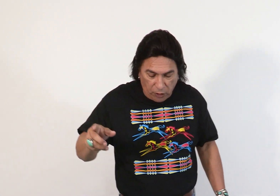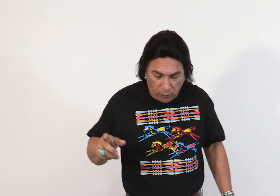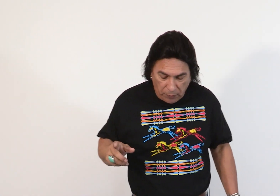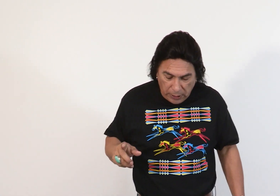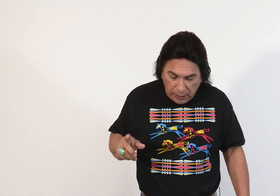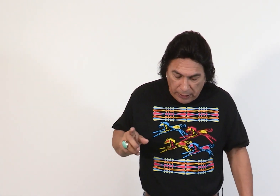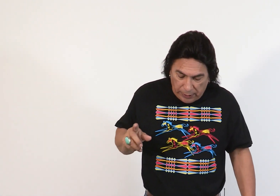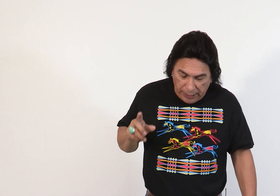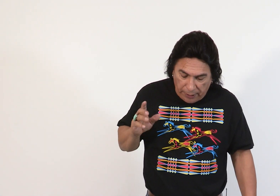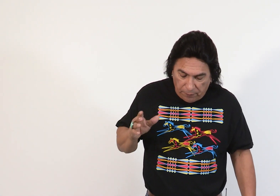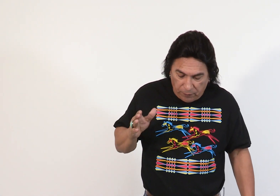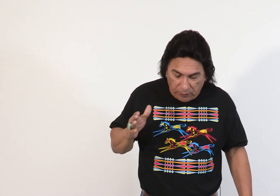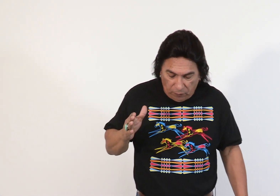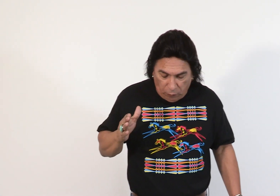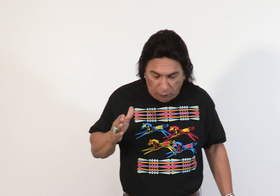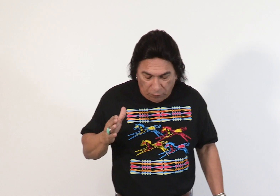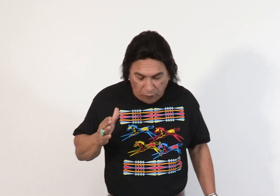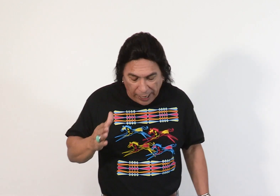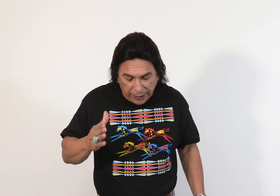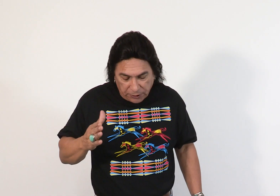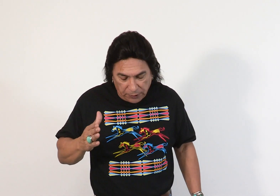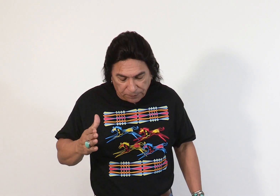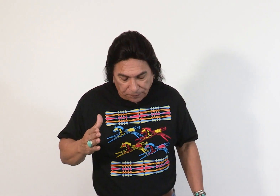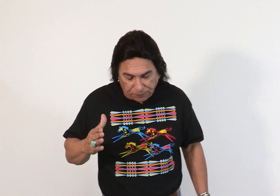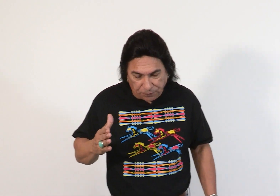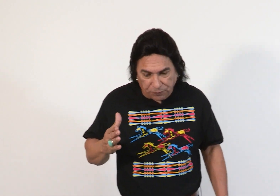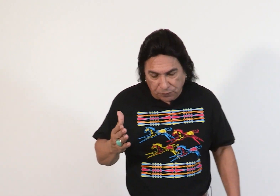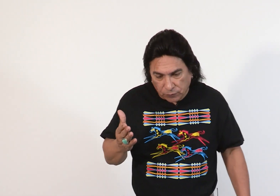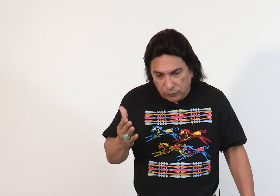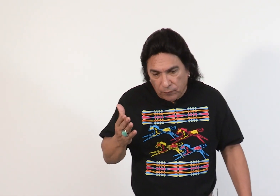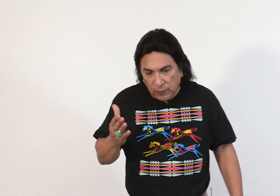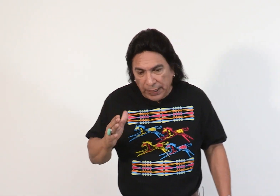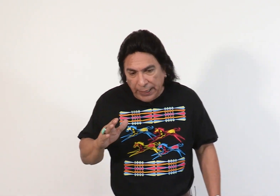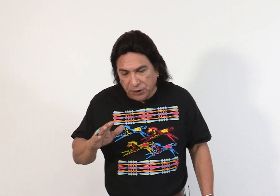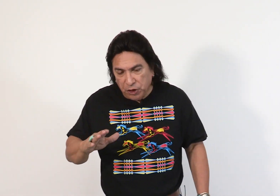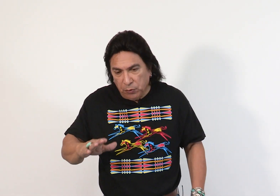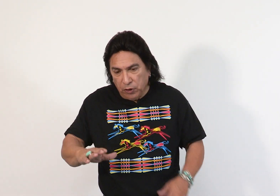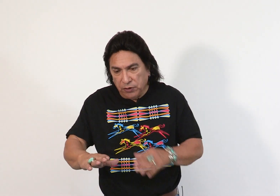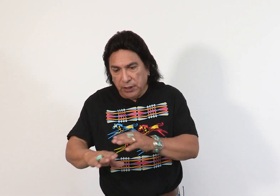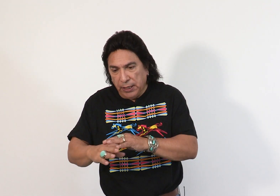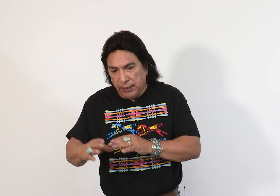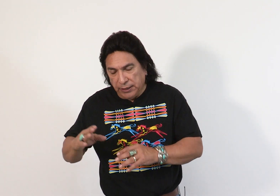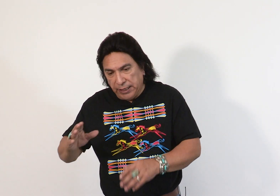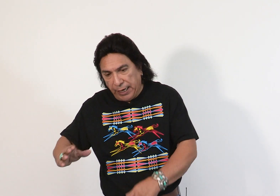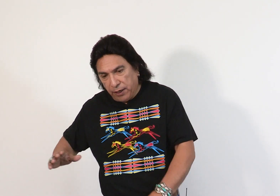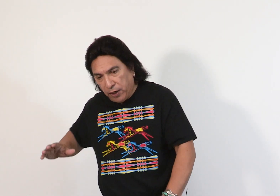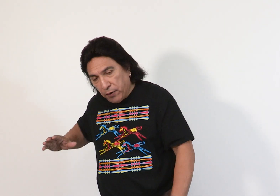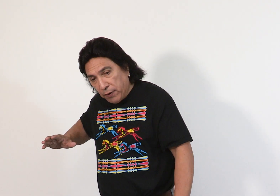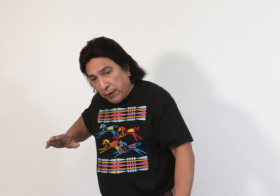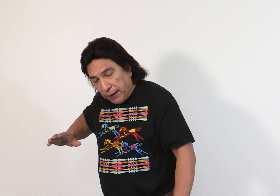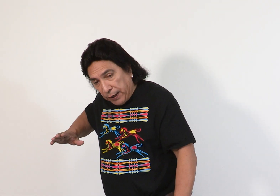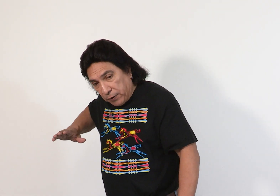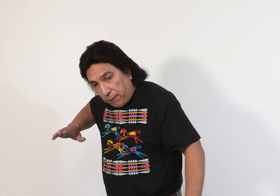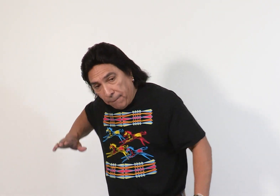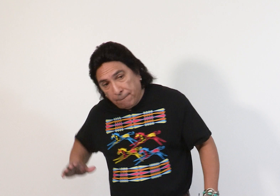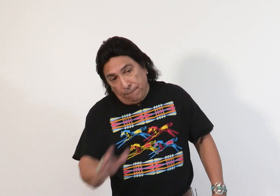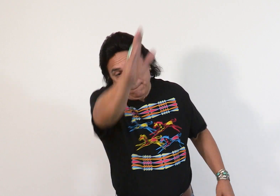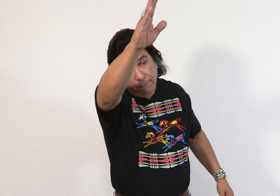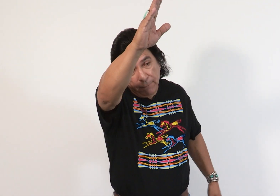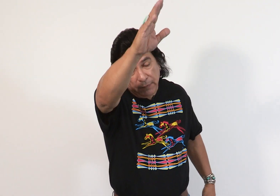go. Now, for fast, as you use this hand here, and that